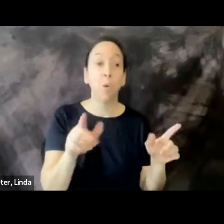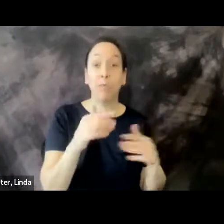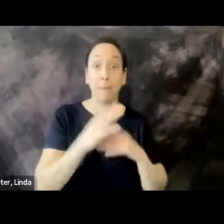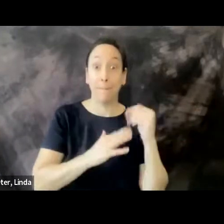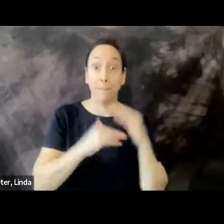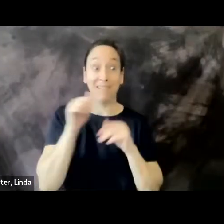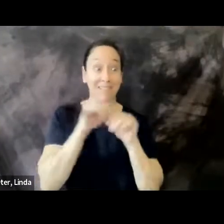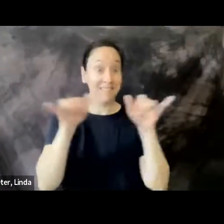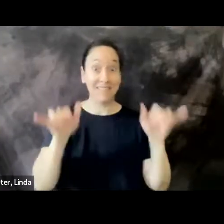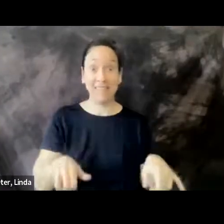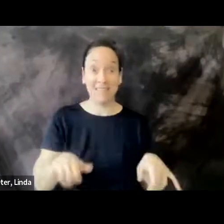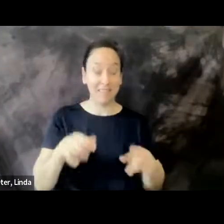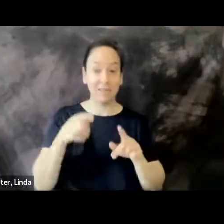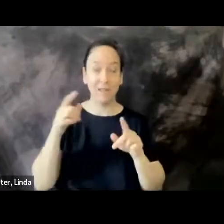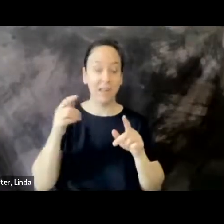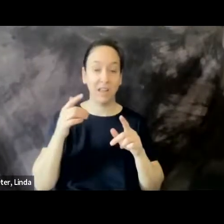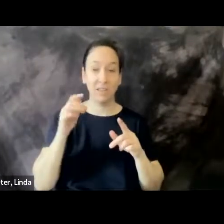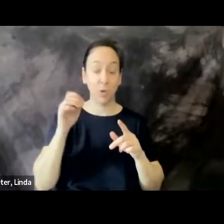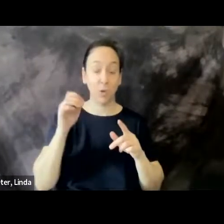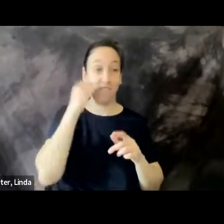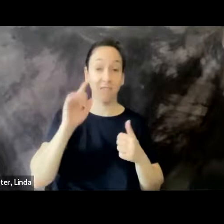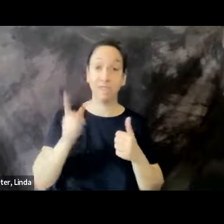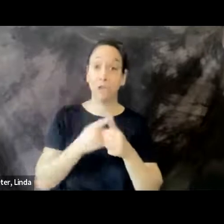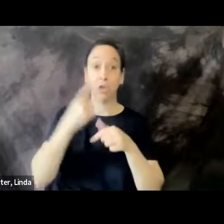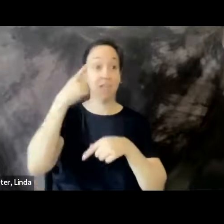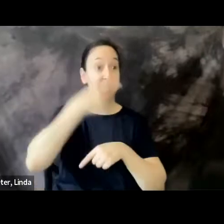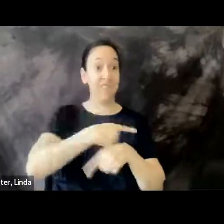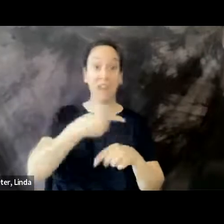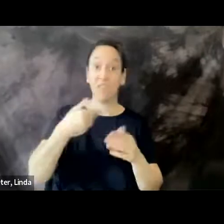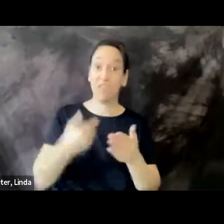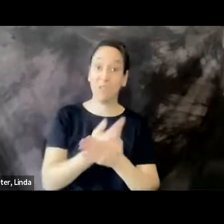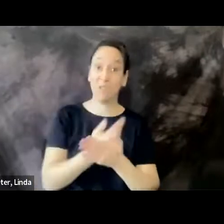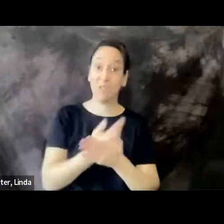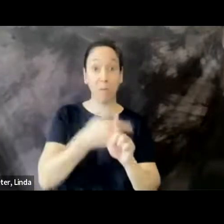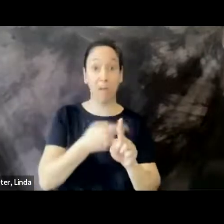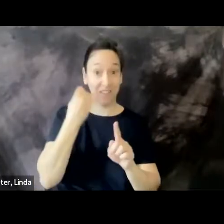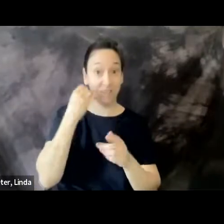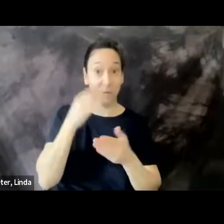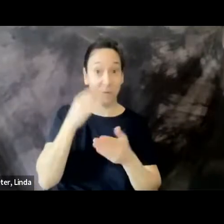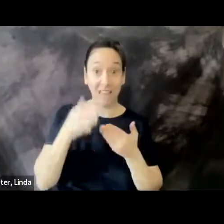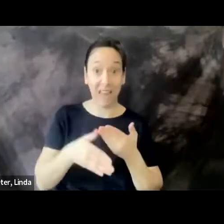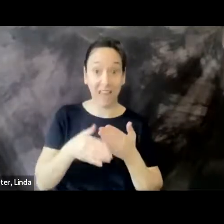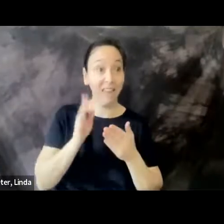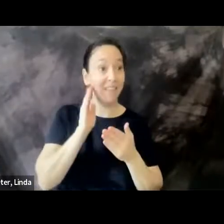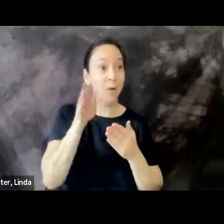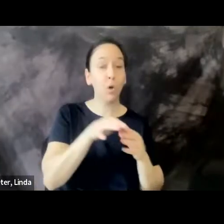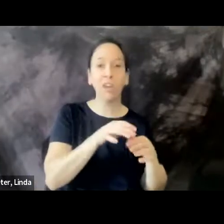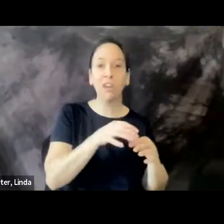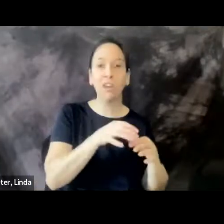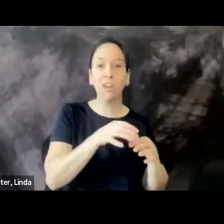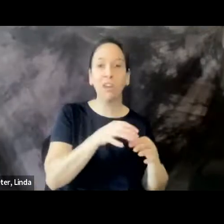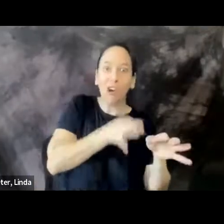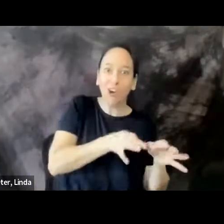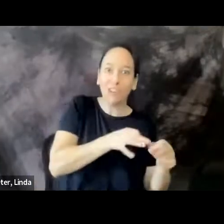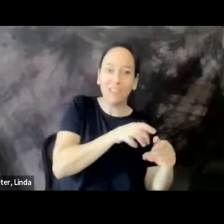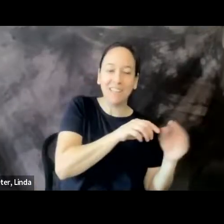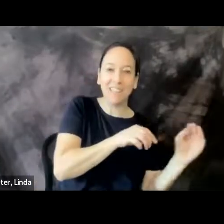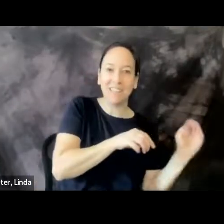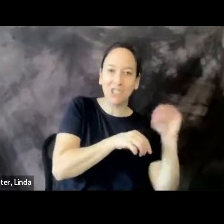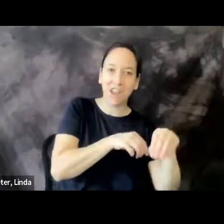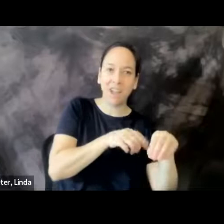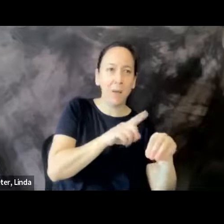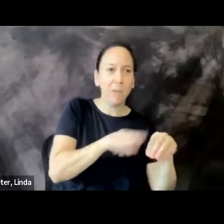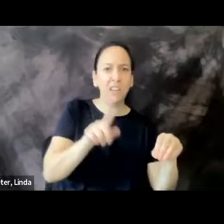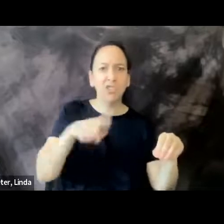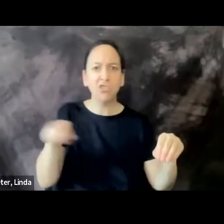that would, if the first day of the new month fell on the weekend, they would deposit the money early. But then they would check people's bank balance.